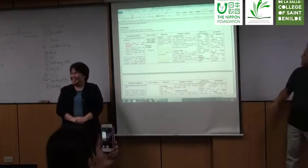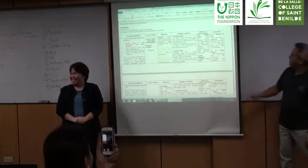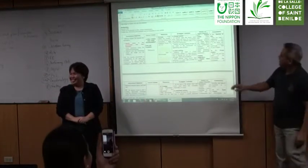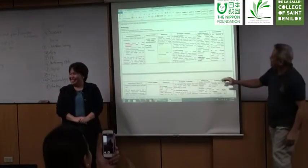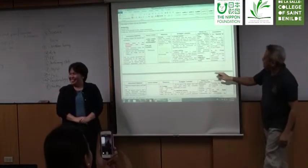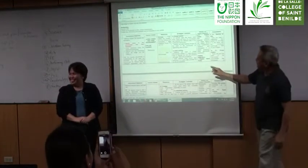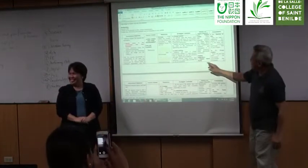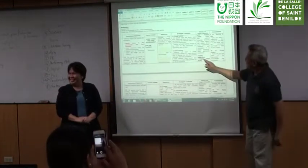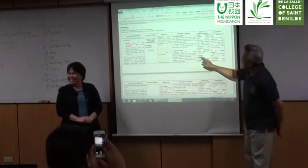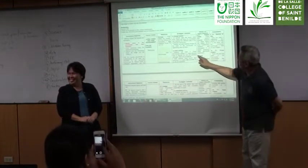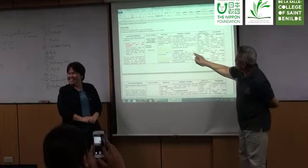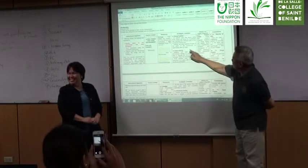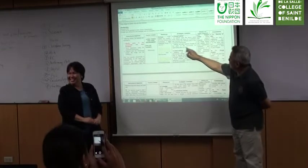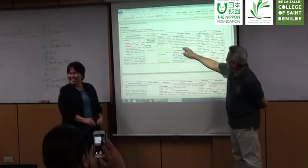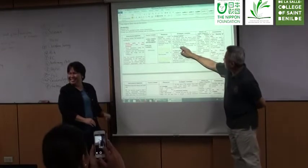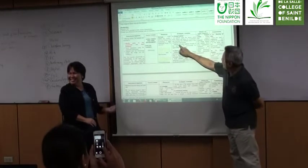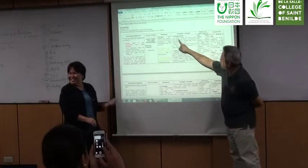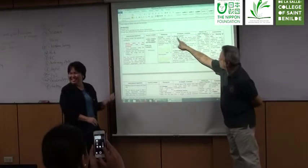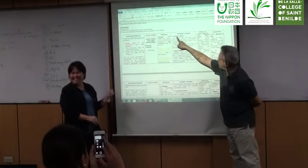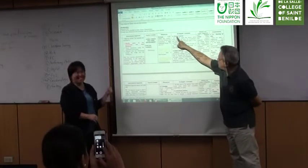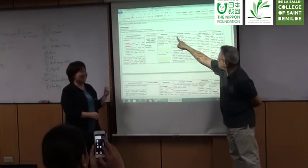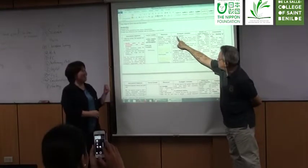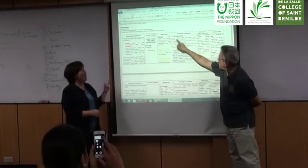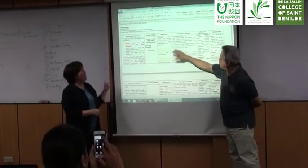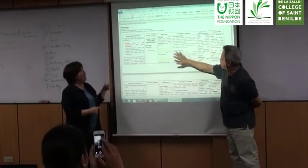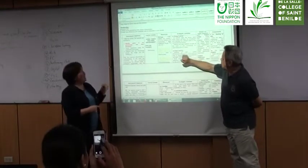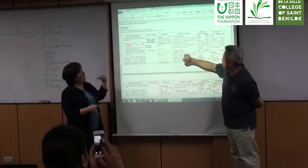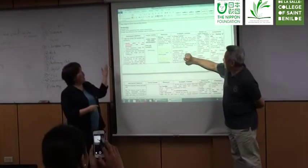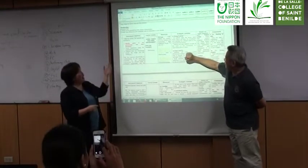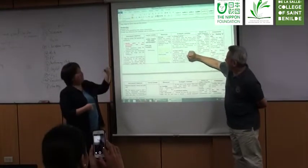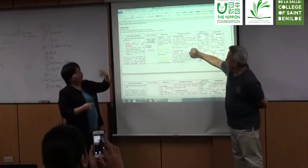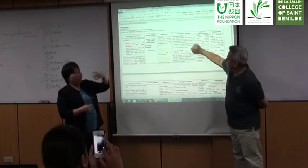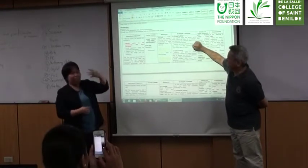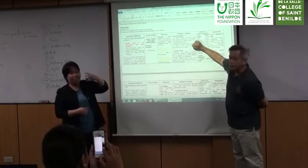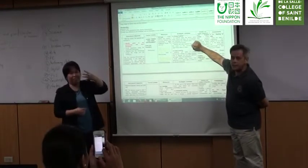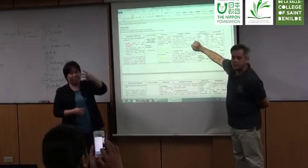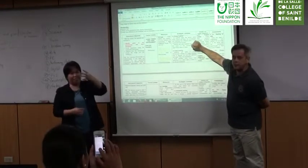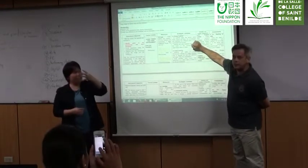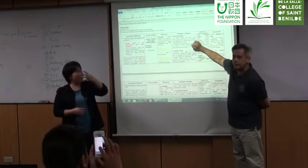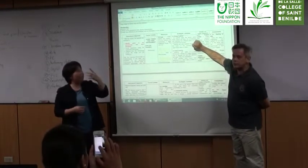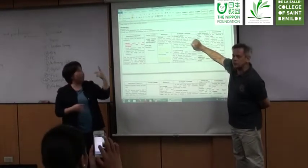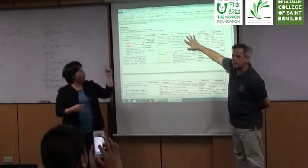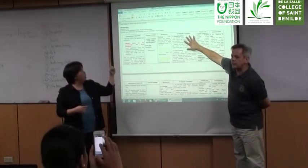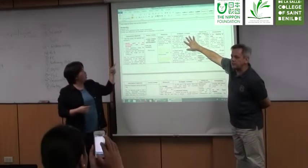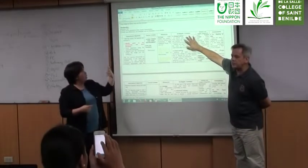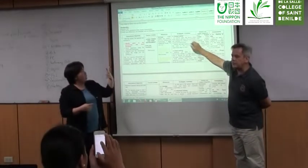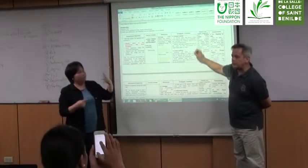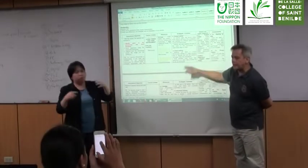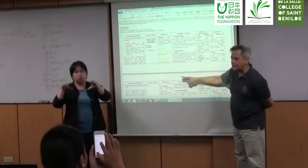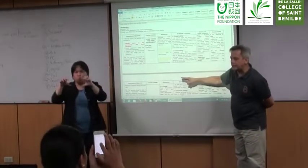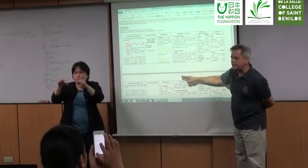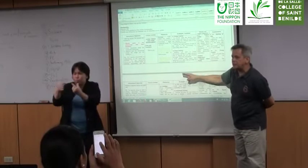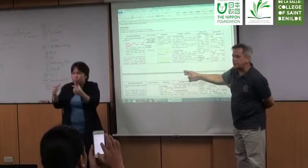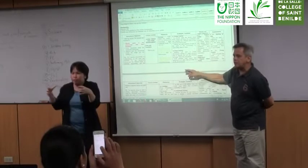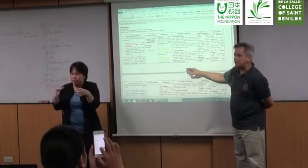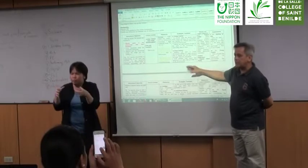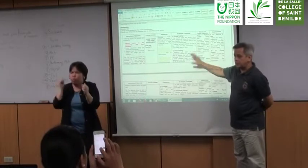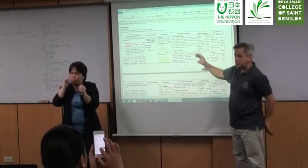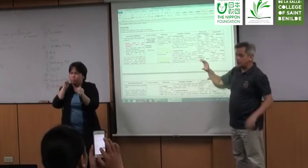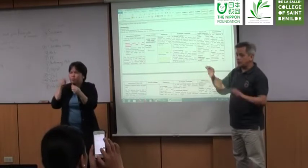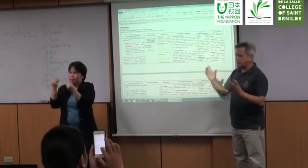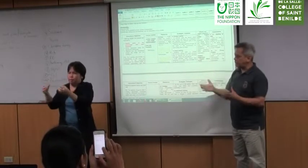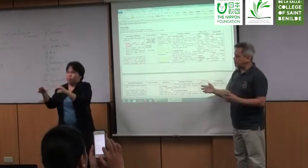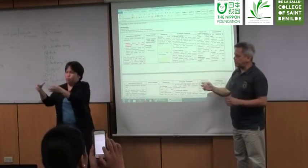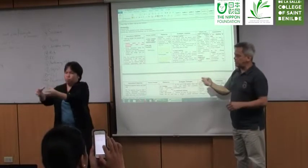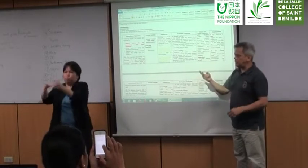okay. And then number 4, group activity. So we always do this group activity, diet activity, meaning